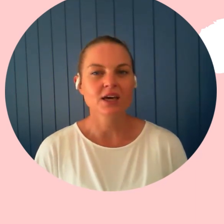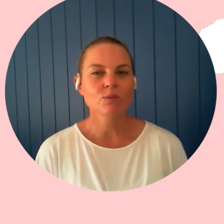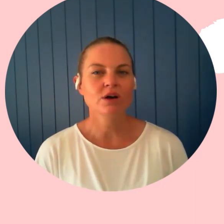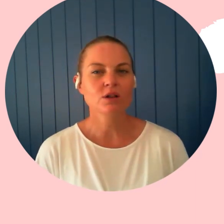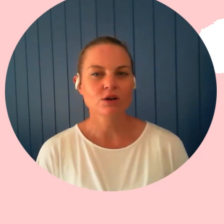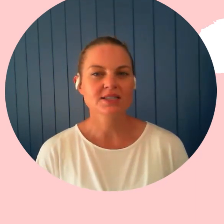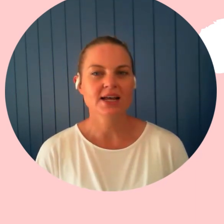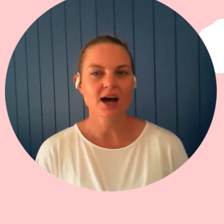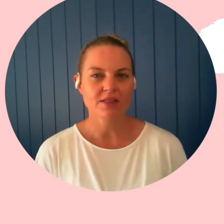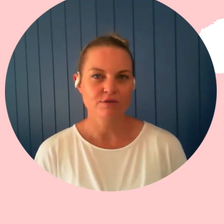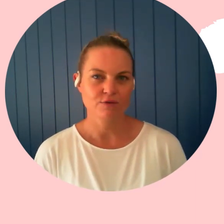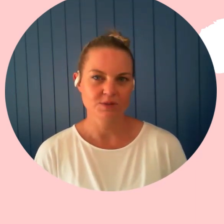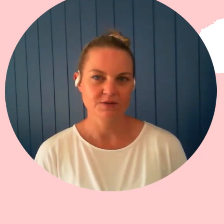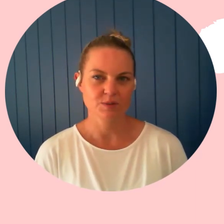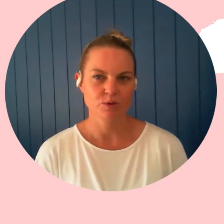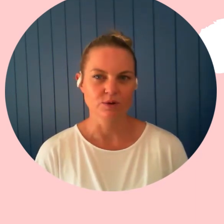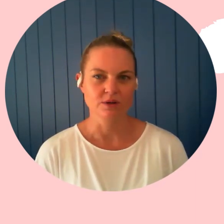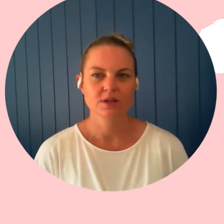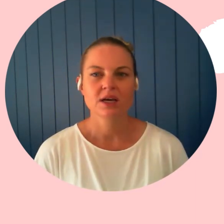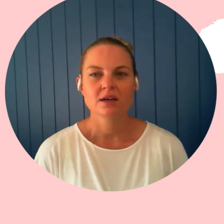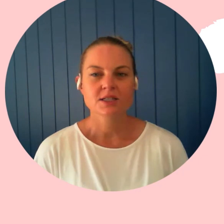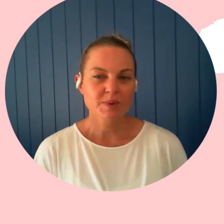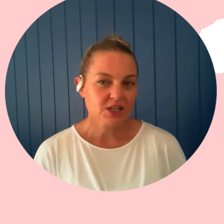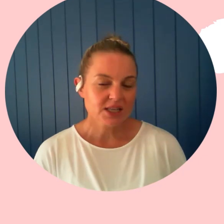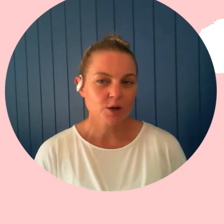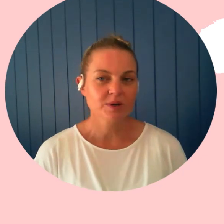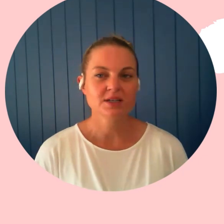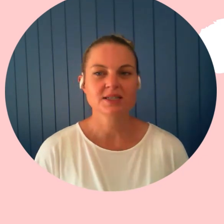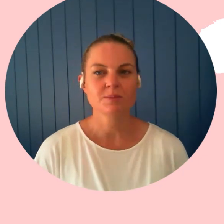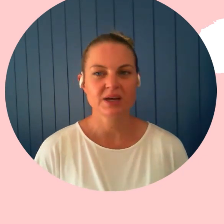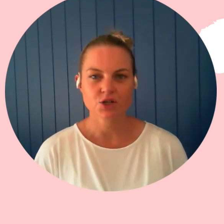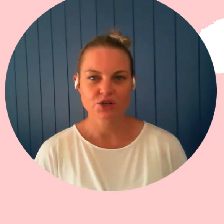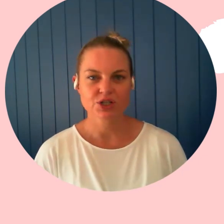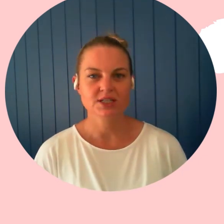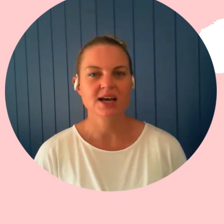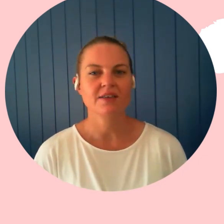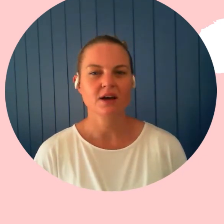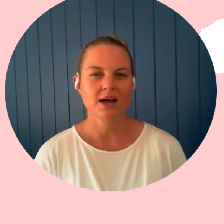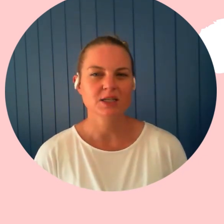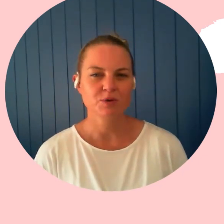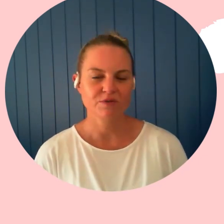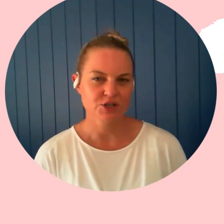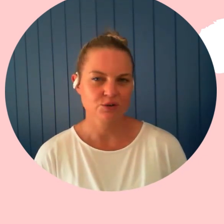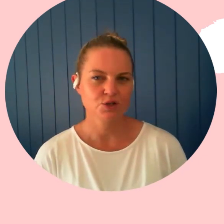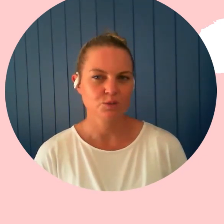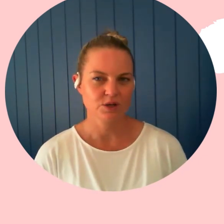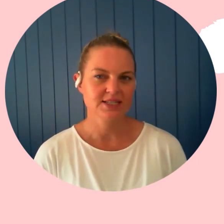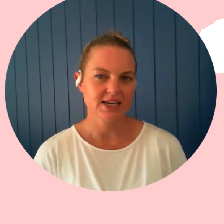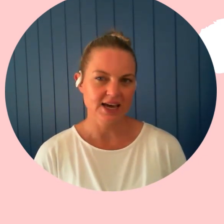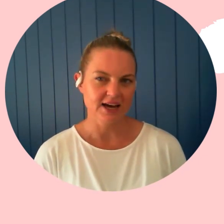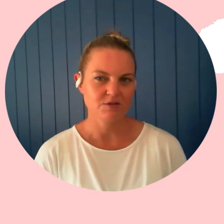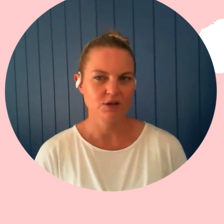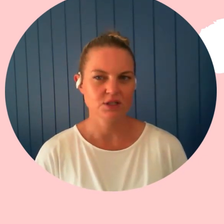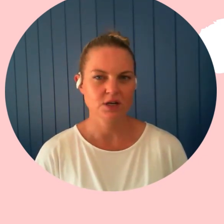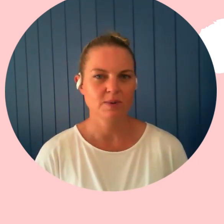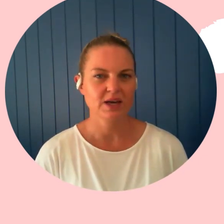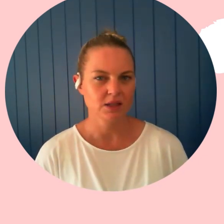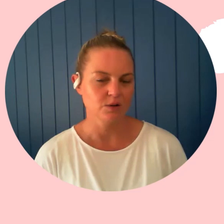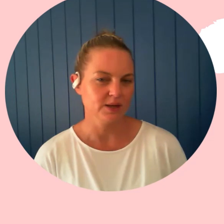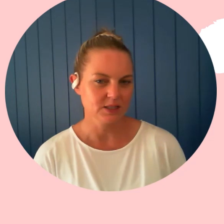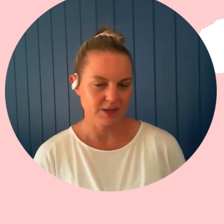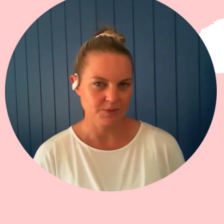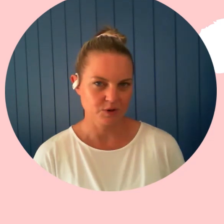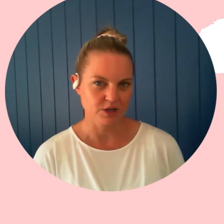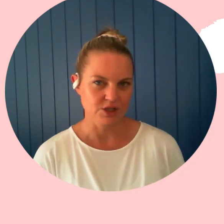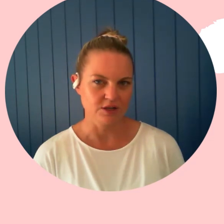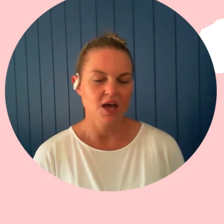can work alongside other forms of support. Speech therapists and pediatricians are the kinds of professionals you'll want to seek out if you're concerned about your little one's